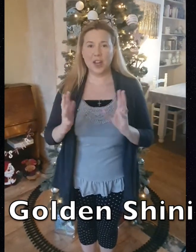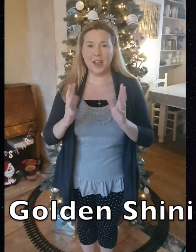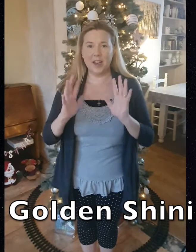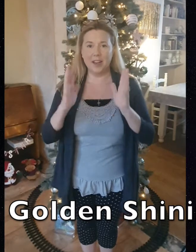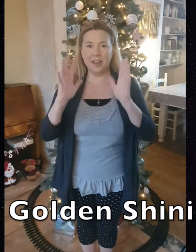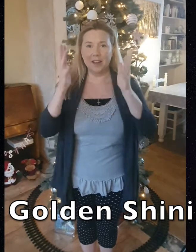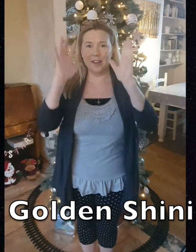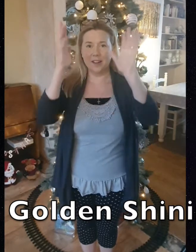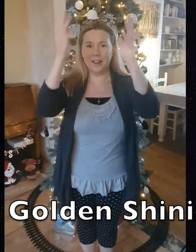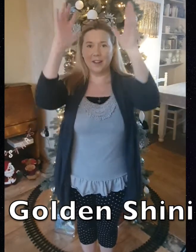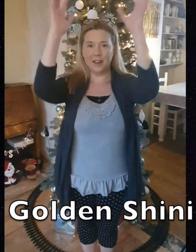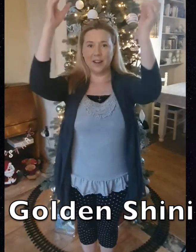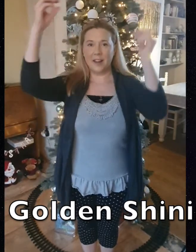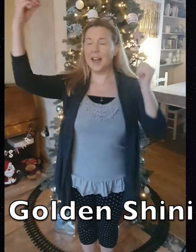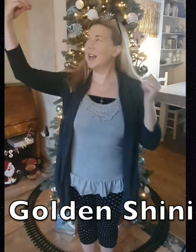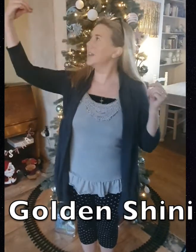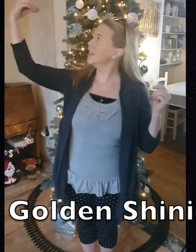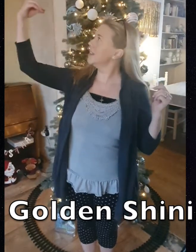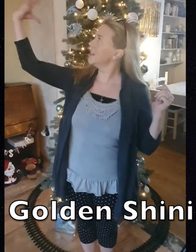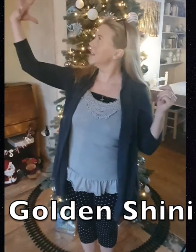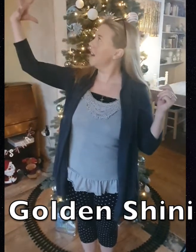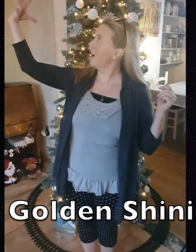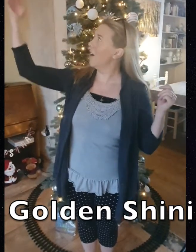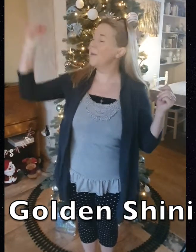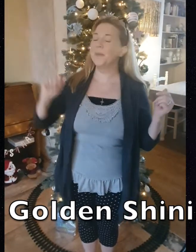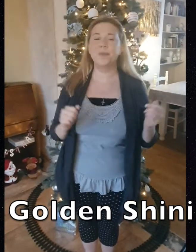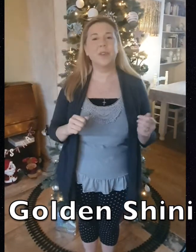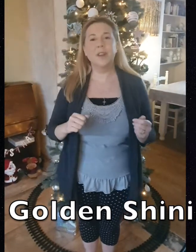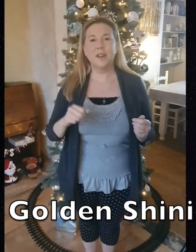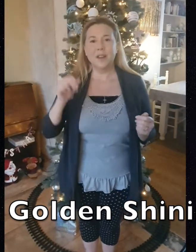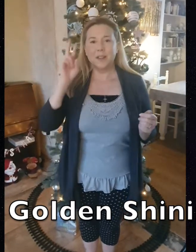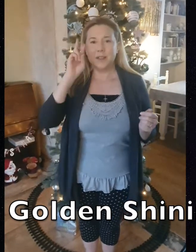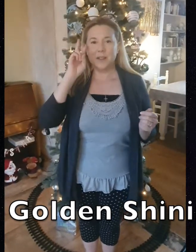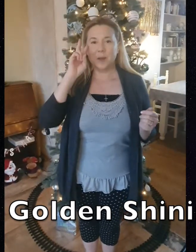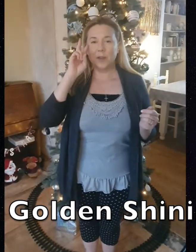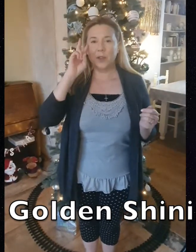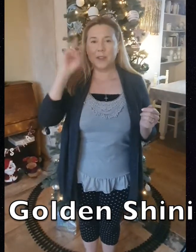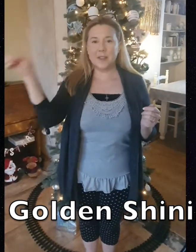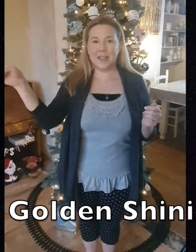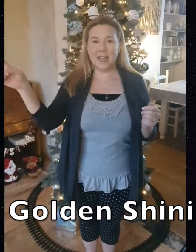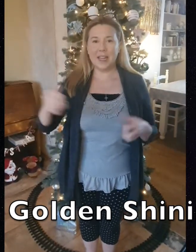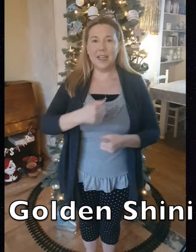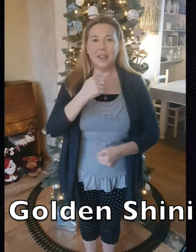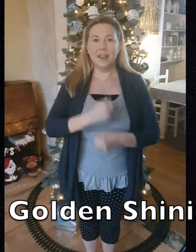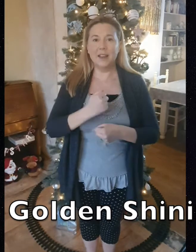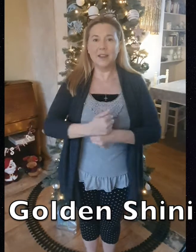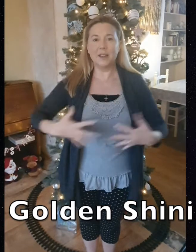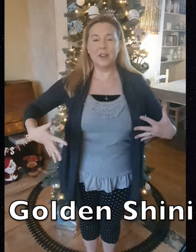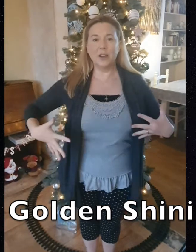Shining and star. So we've got C, the